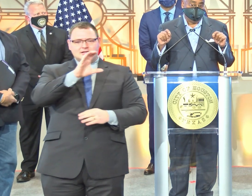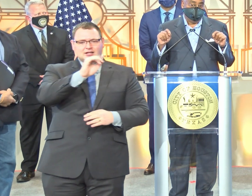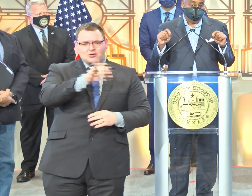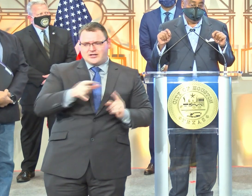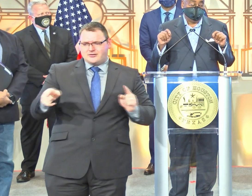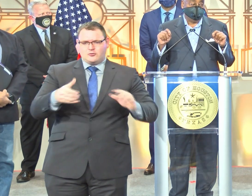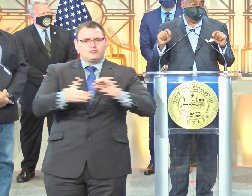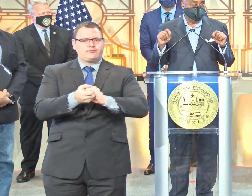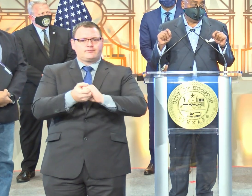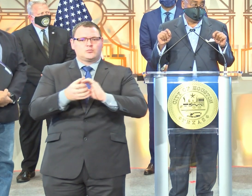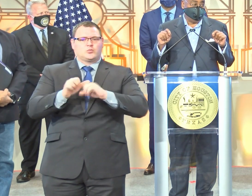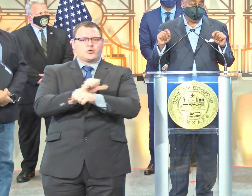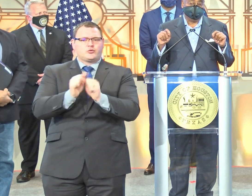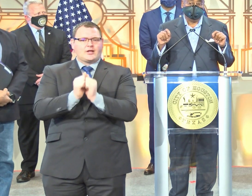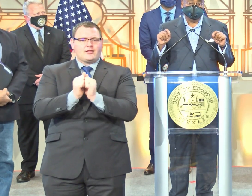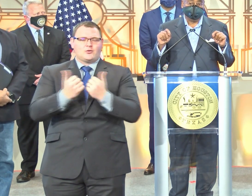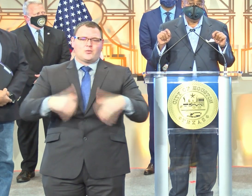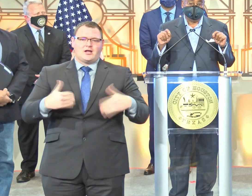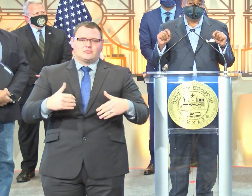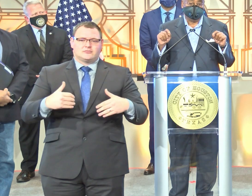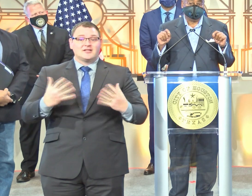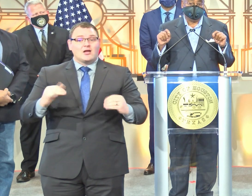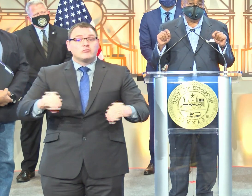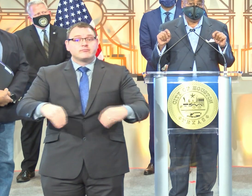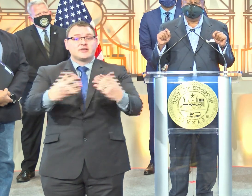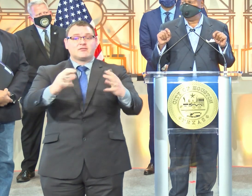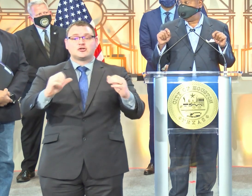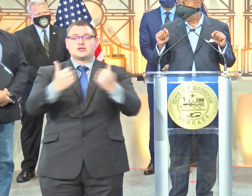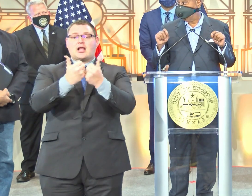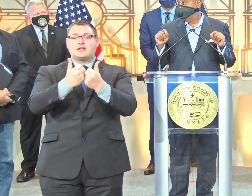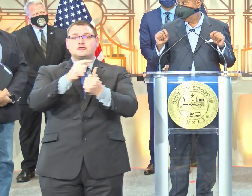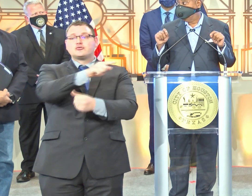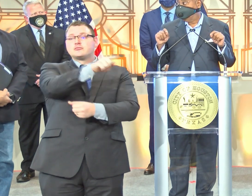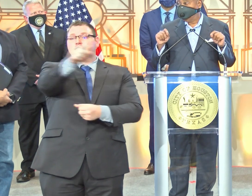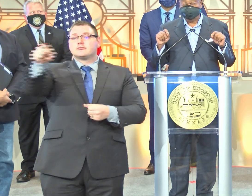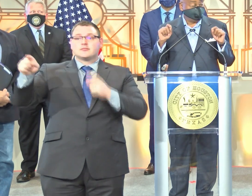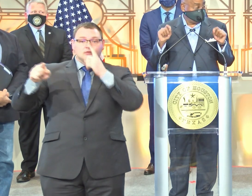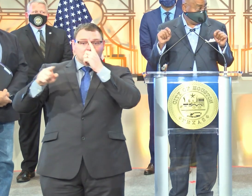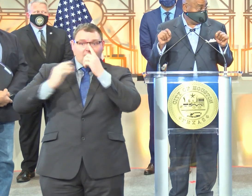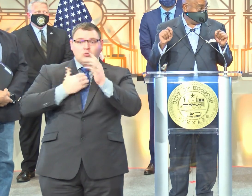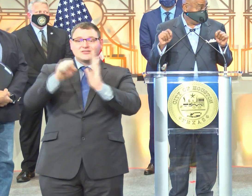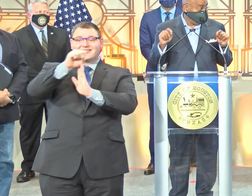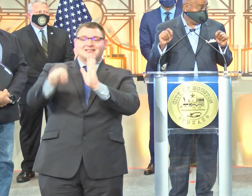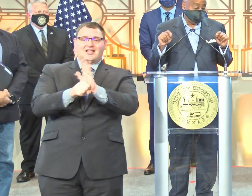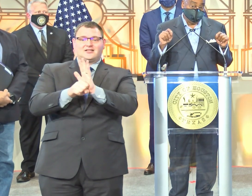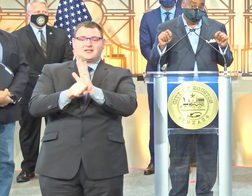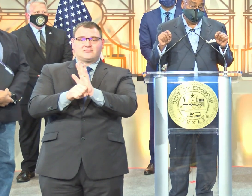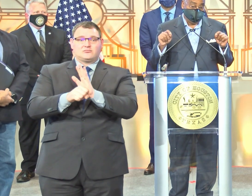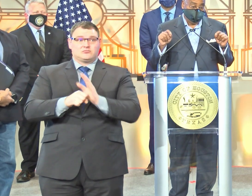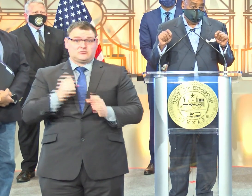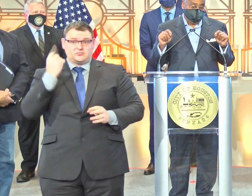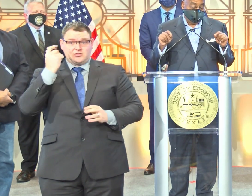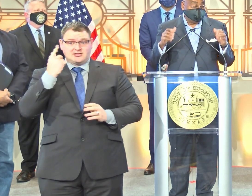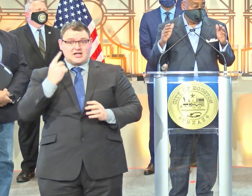the moment he got to Commissioner's Court. And of course, I want to thank Judge Hidalgo. She's the smartest one in the group because she's at home. Mayor, I want